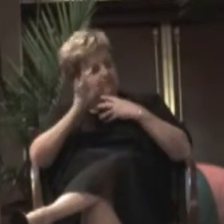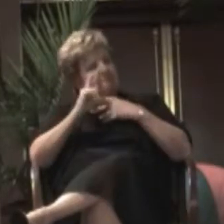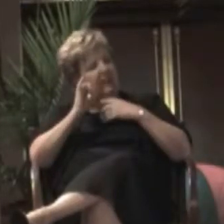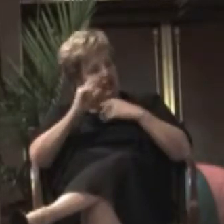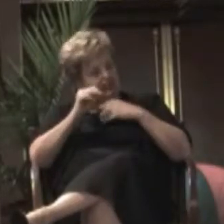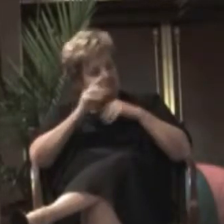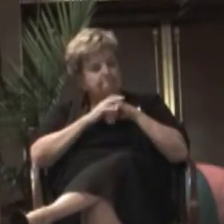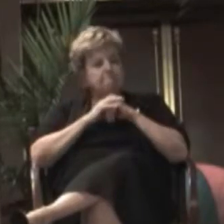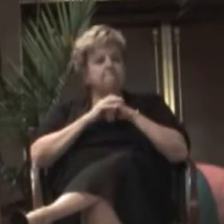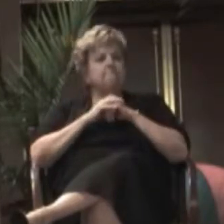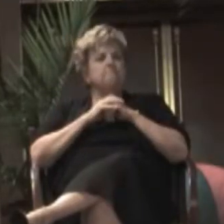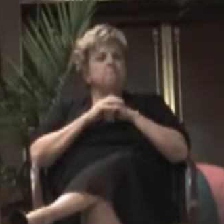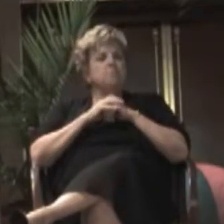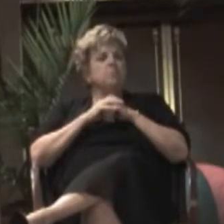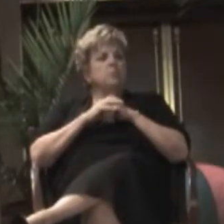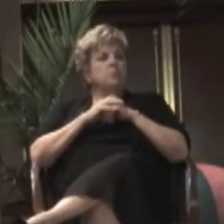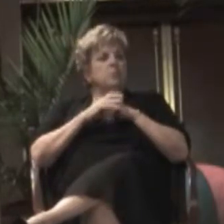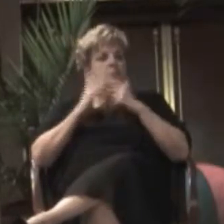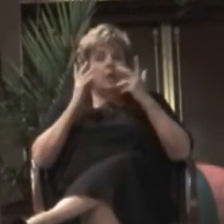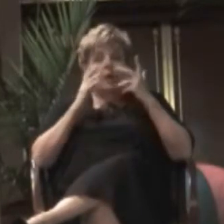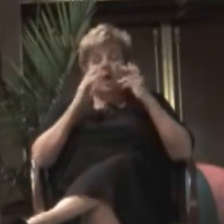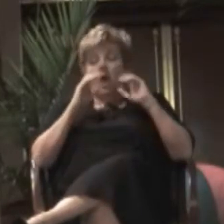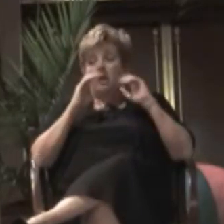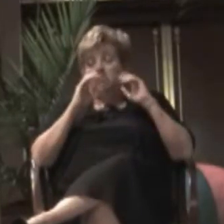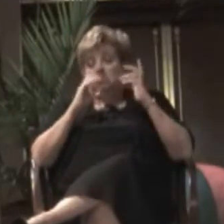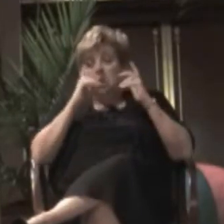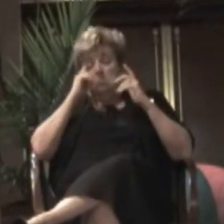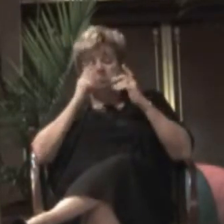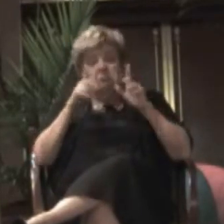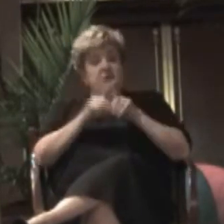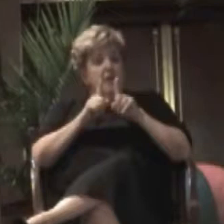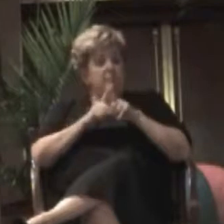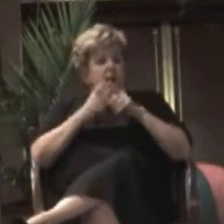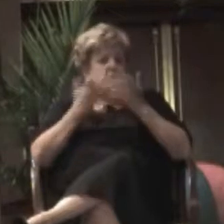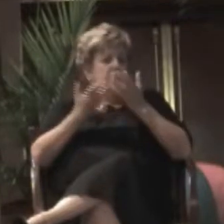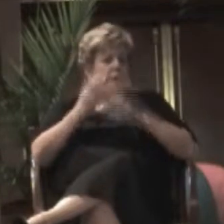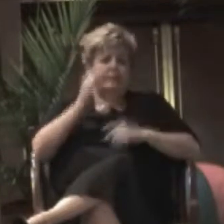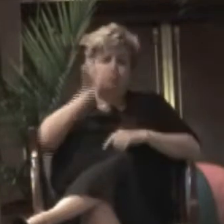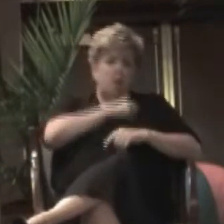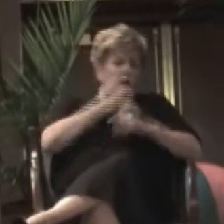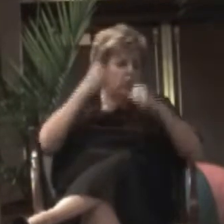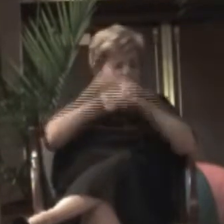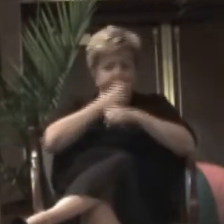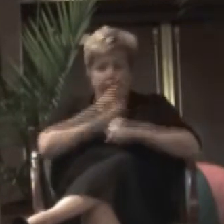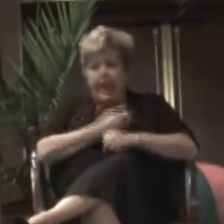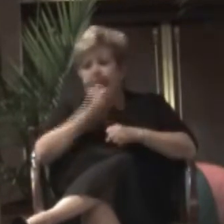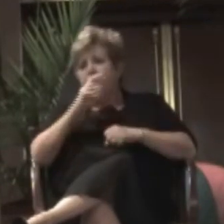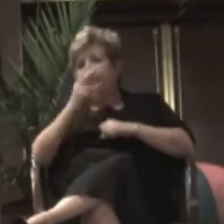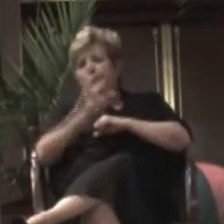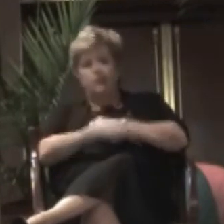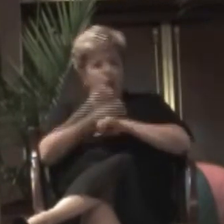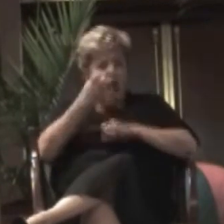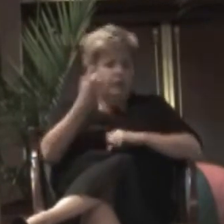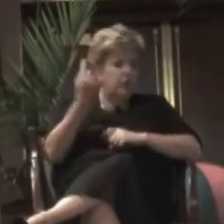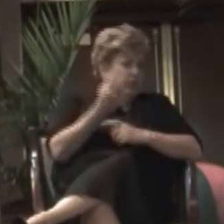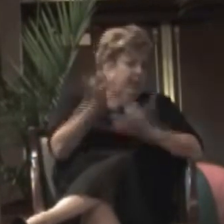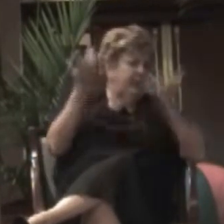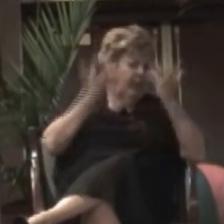and I assumed I was in there for the same as always, either drunk or hustling or scuffling on the street or rolling somebody, whatever. I always thought it'd just